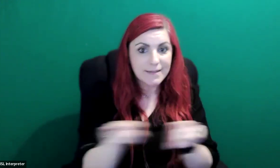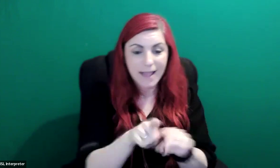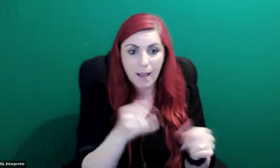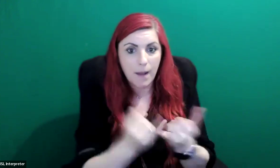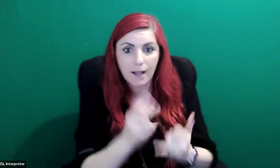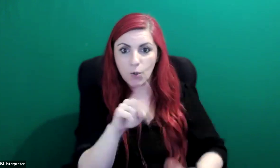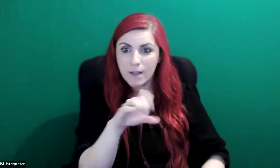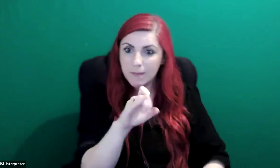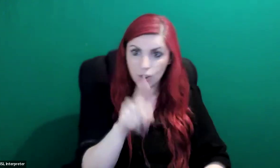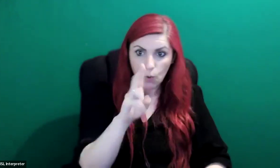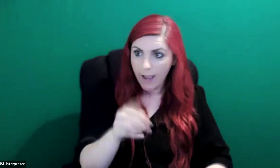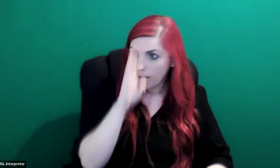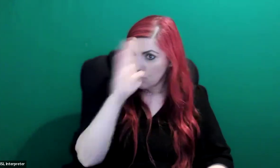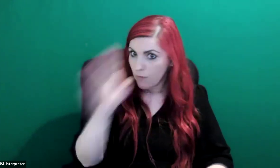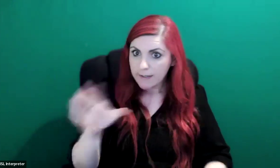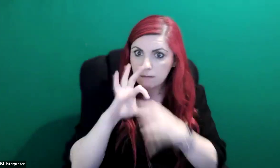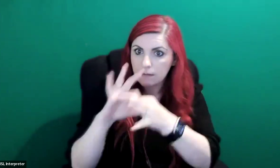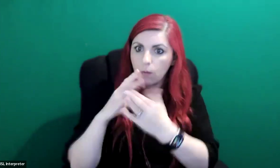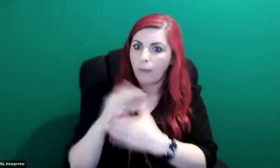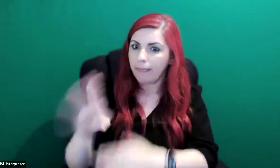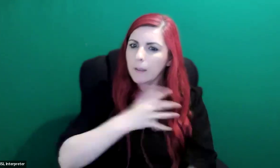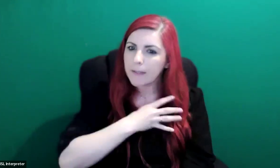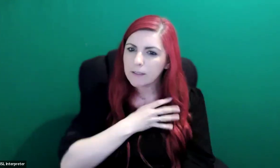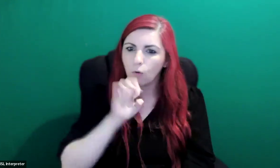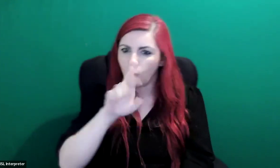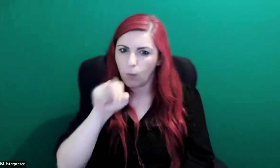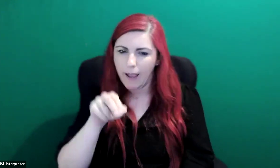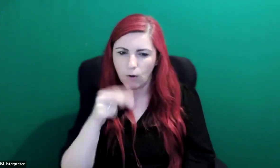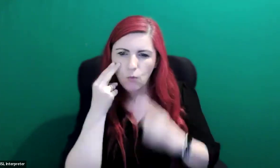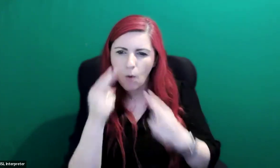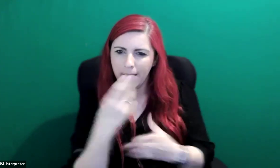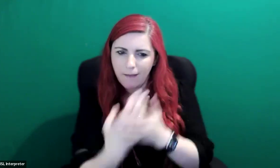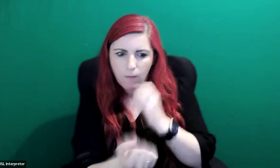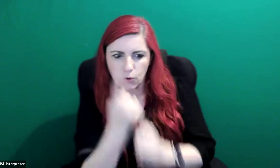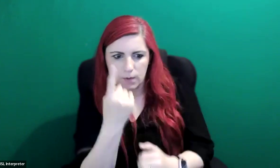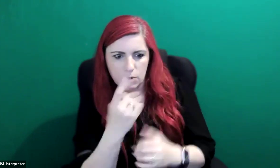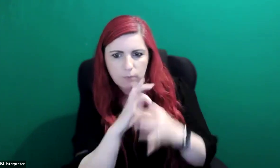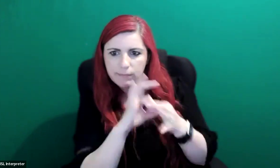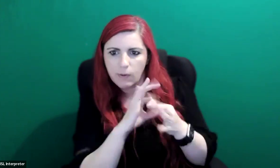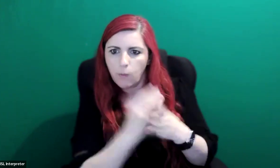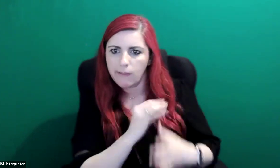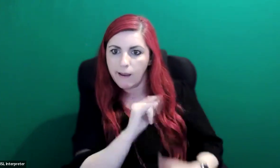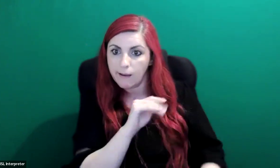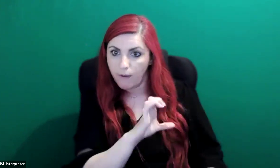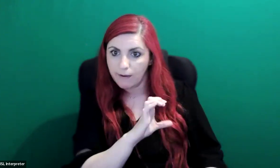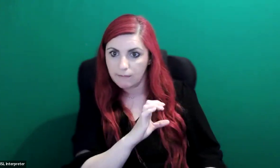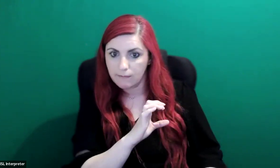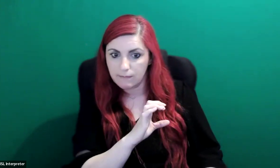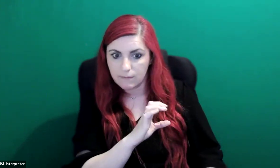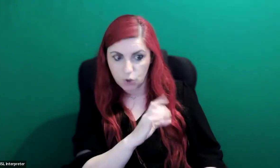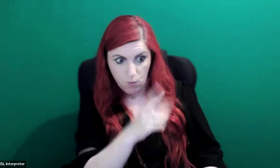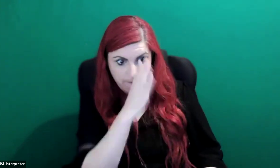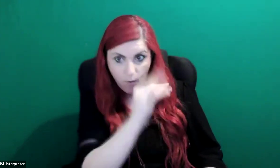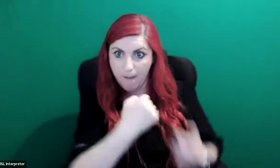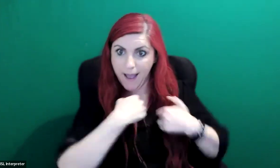those committees directly yourselves, or there's usually opportunity to engage with IREC's submission as well and to inform